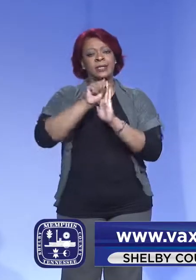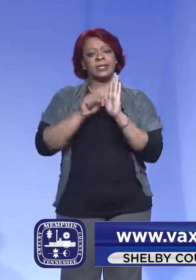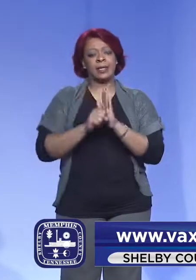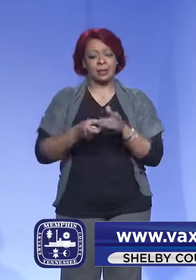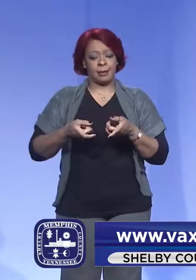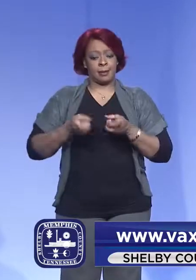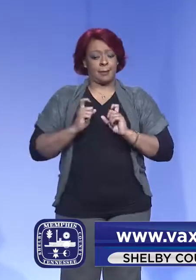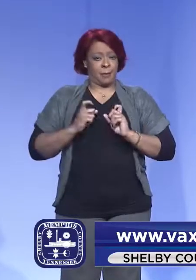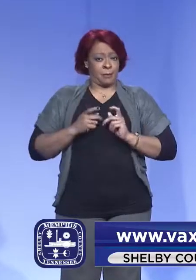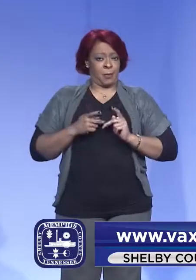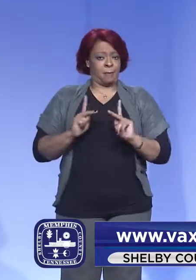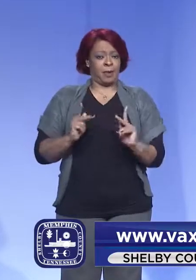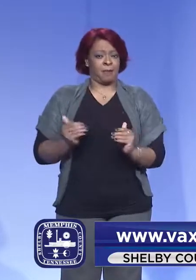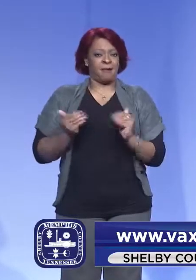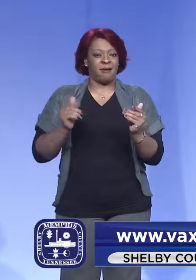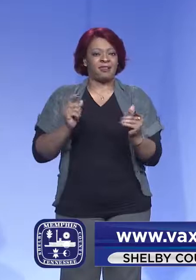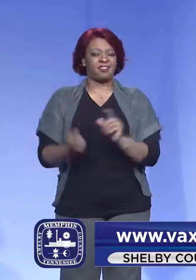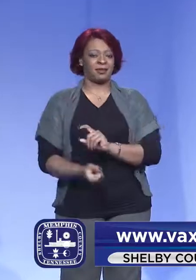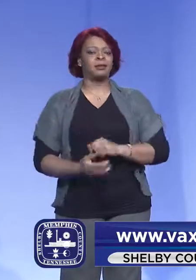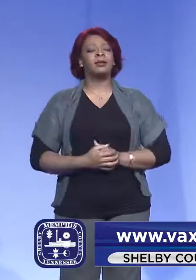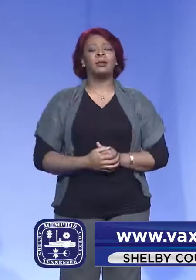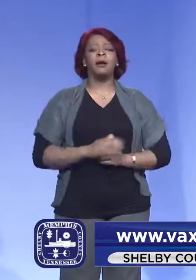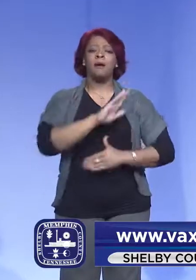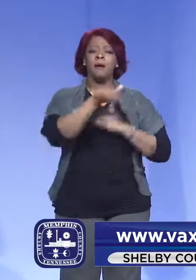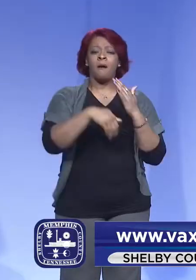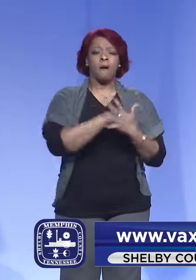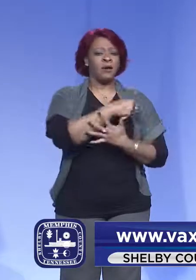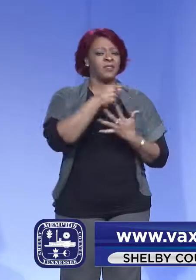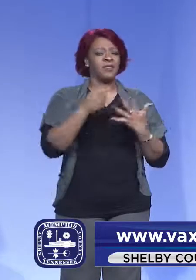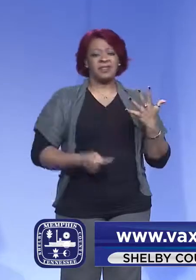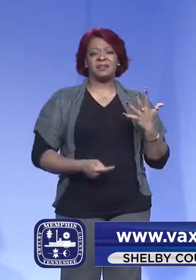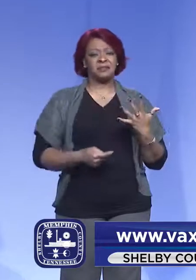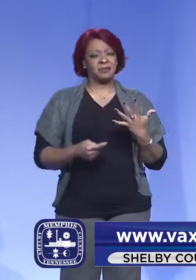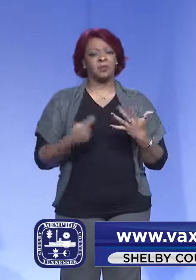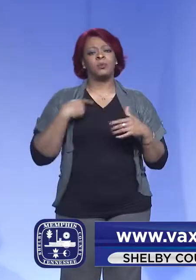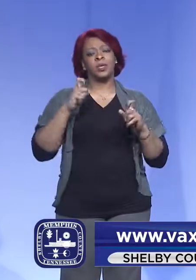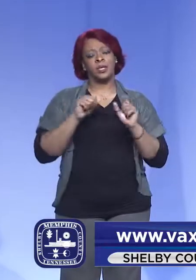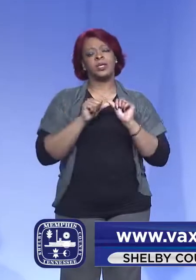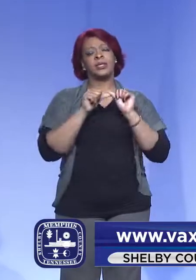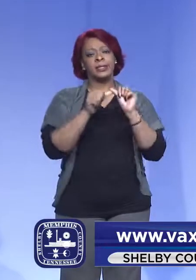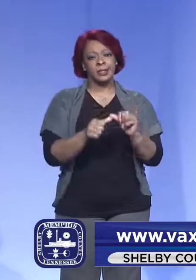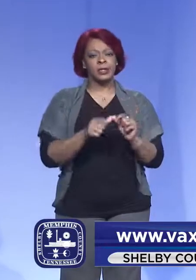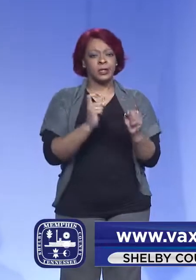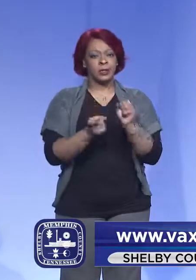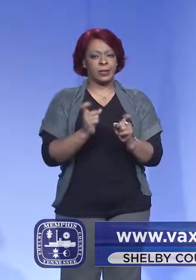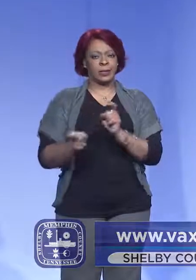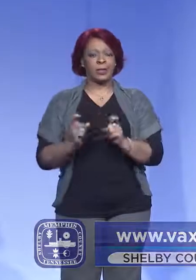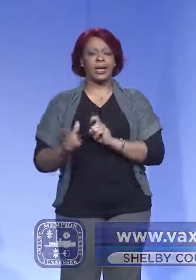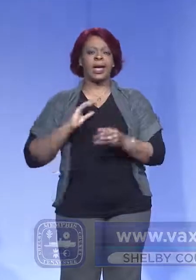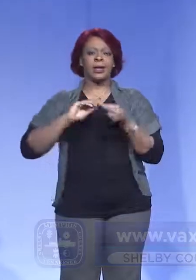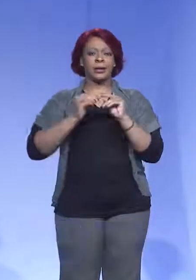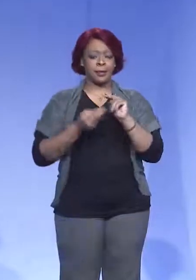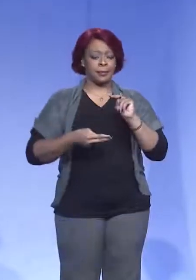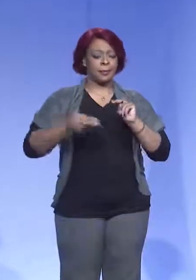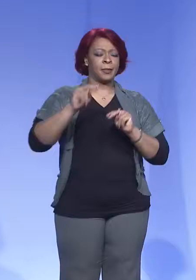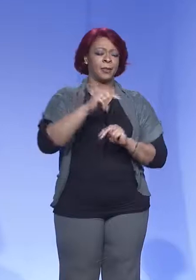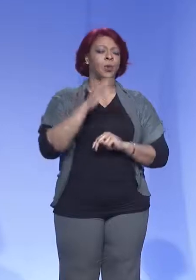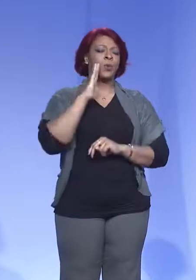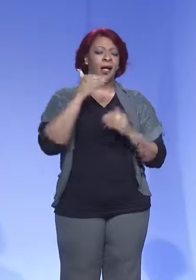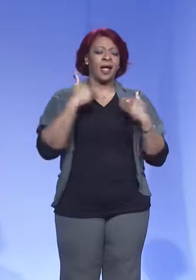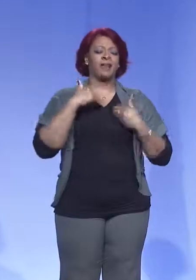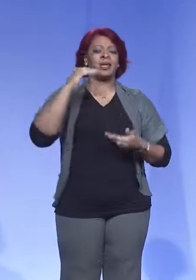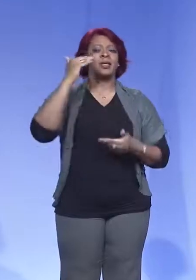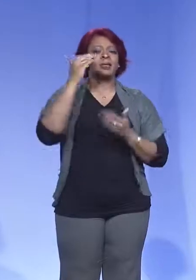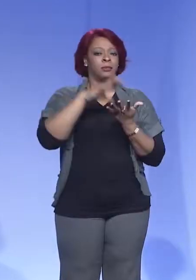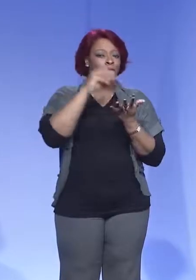us permission to do so. So all of those things I would say we need to continue to tweak. As our volume goes up, we're going to have